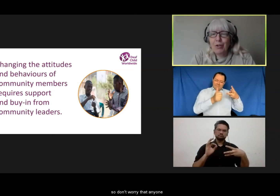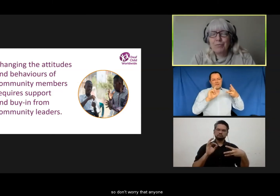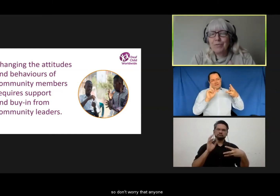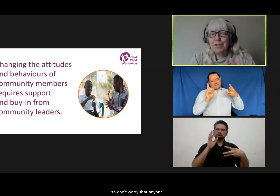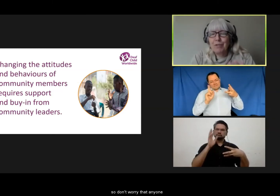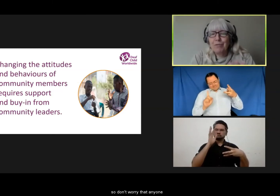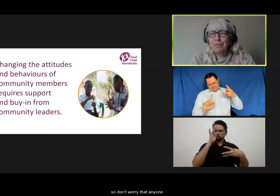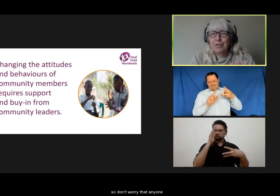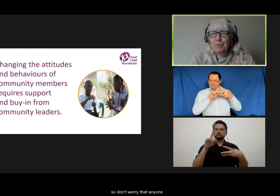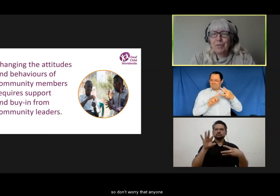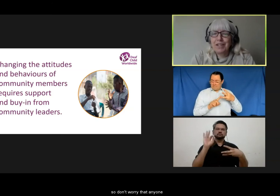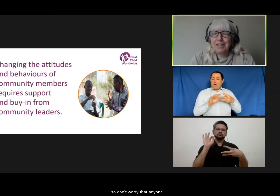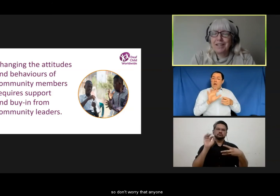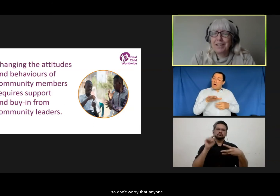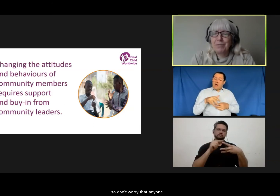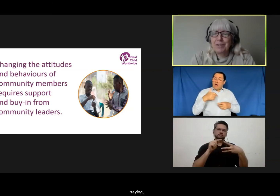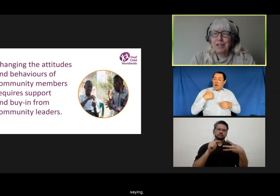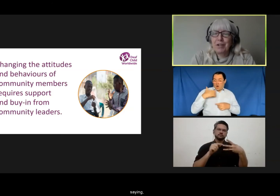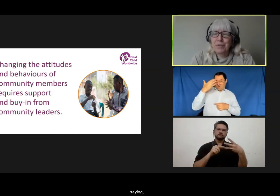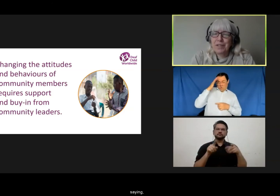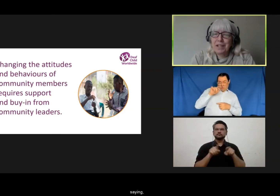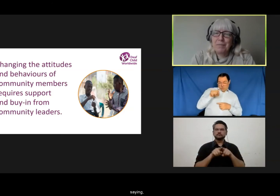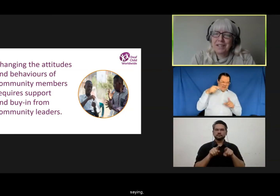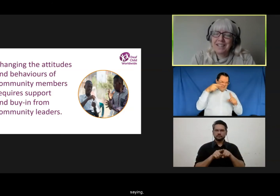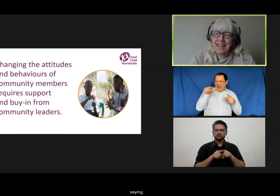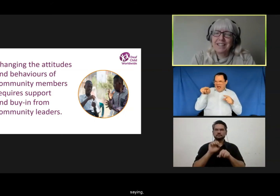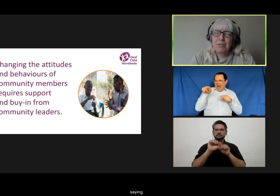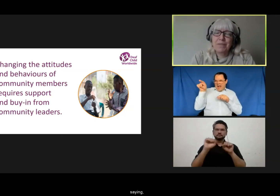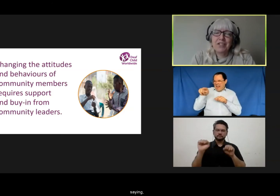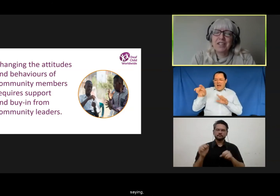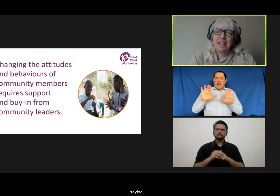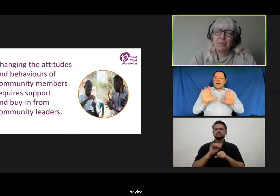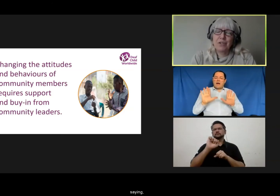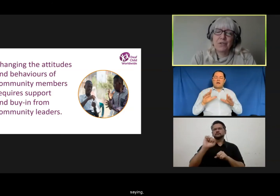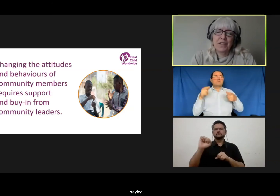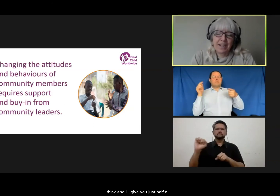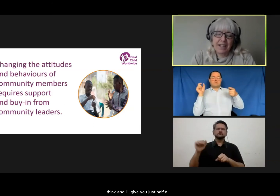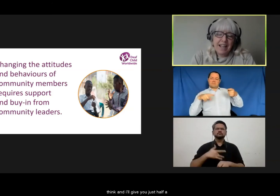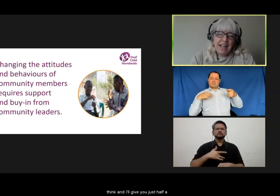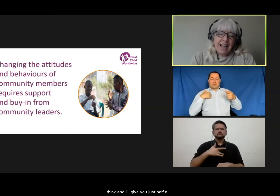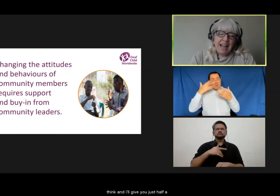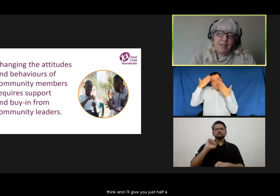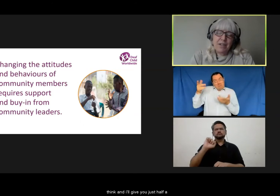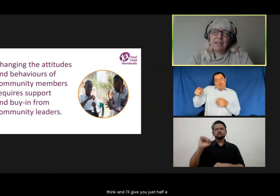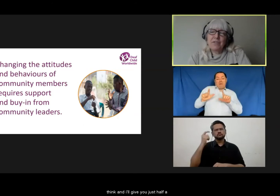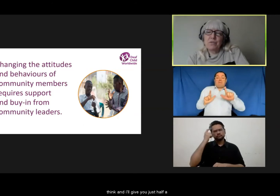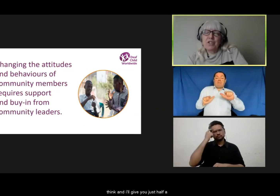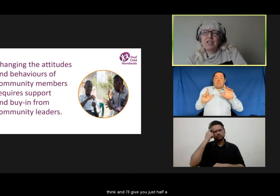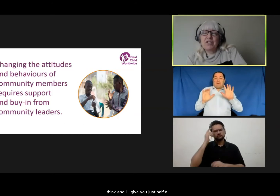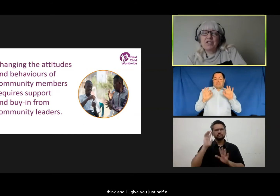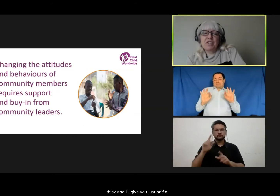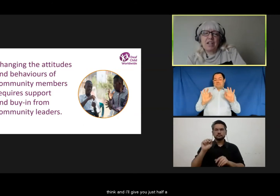so don't worry that anyone knows what anybody is saying. So please just say what you think. And I'll give